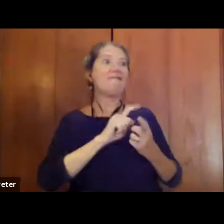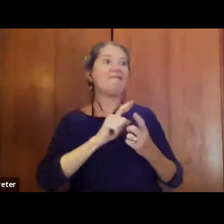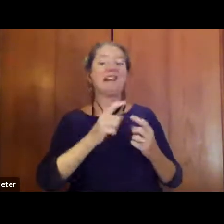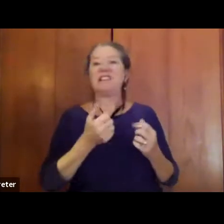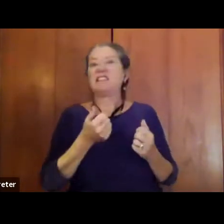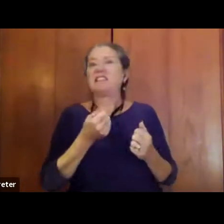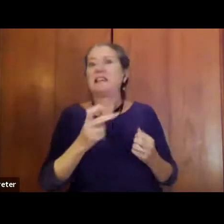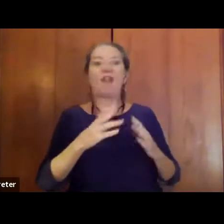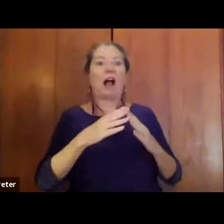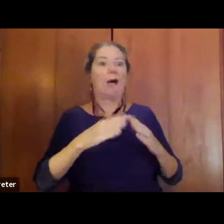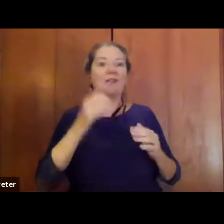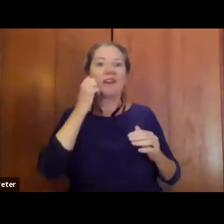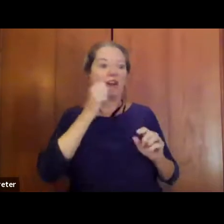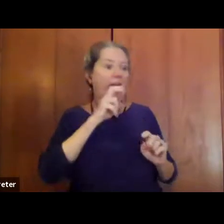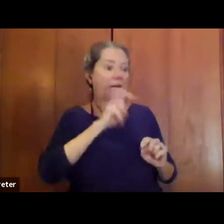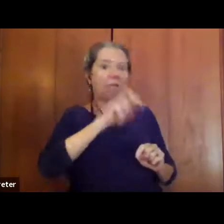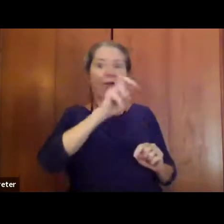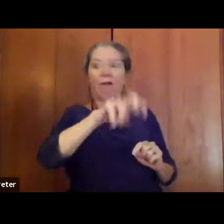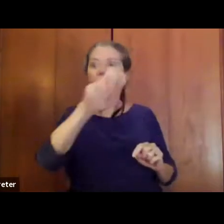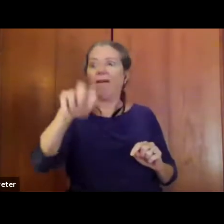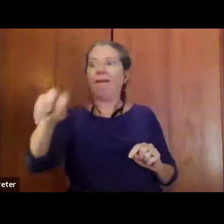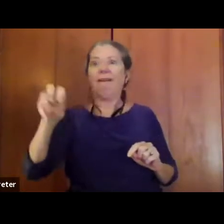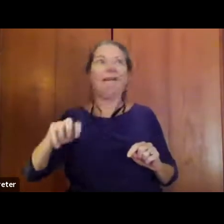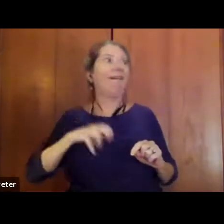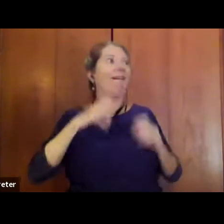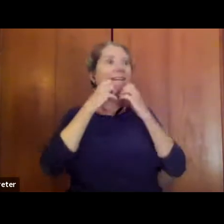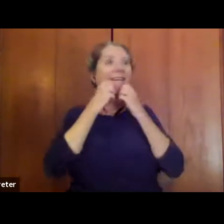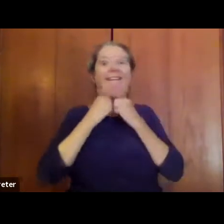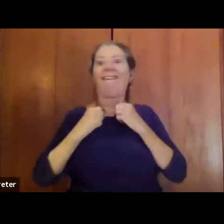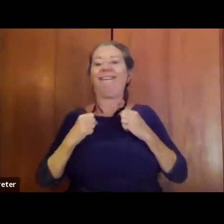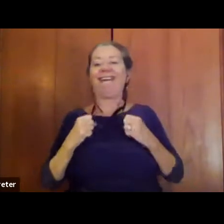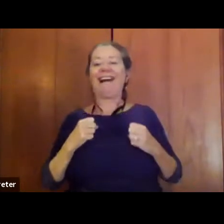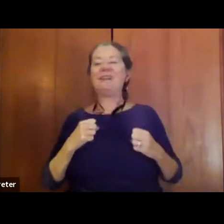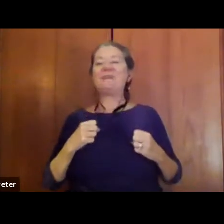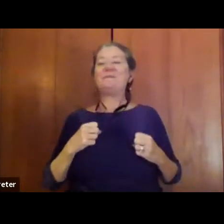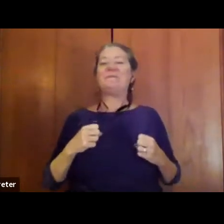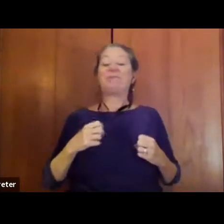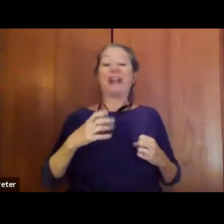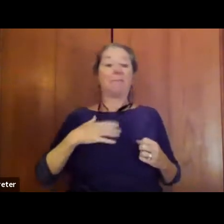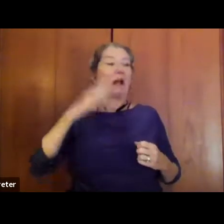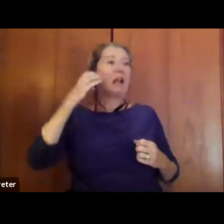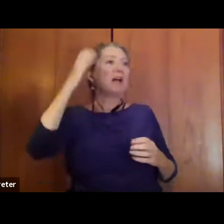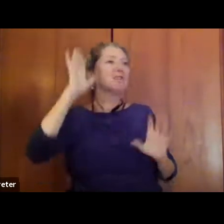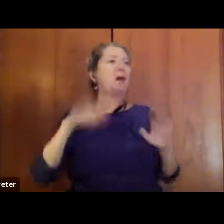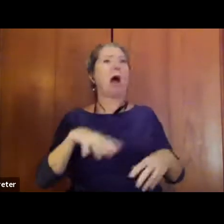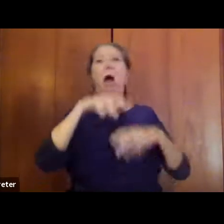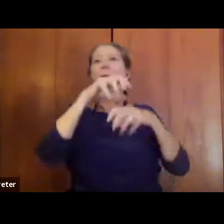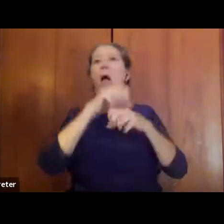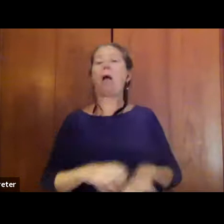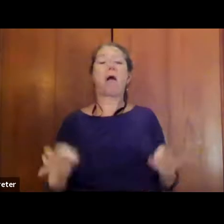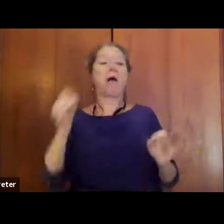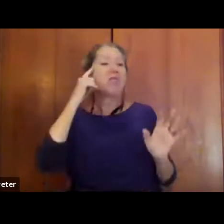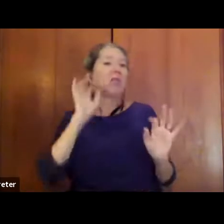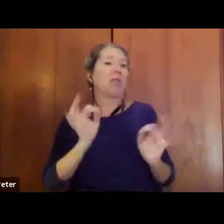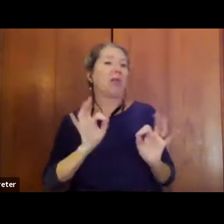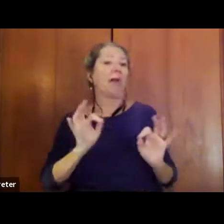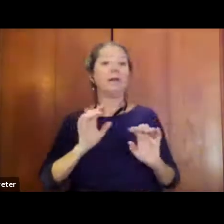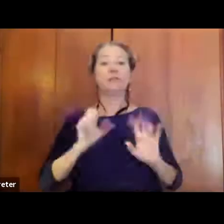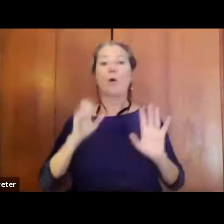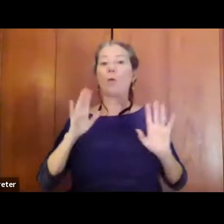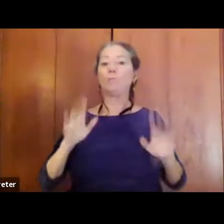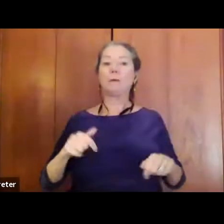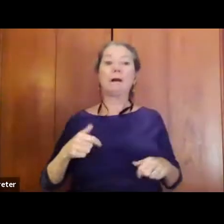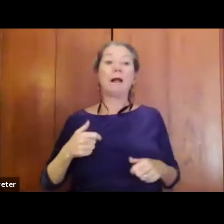more memorable. The fact that my cousins Mati, Monica, and Cesar did it so effortlessly, I just followed suit, and my nervousness and